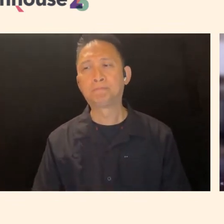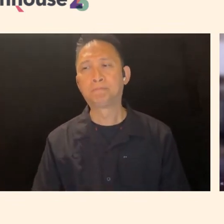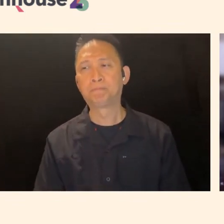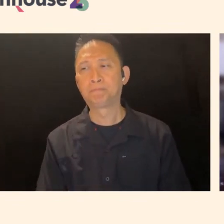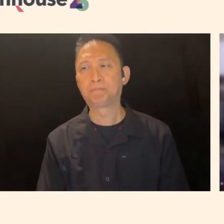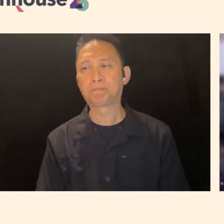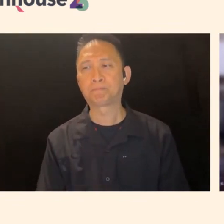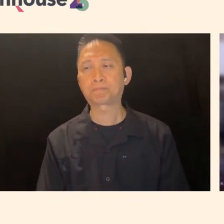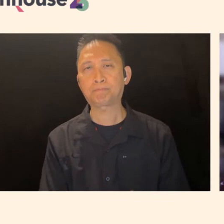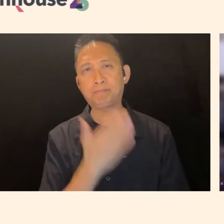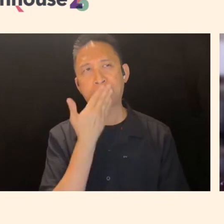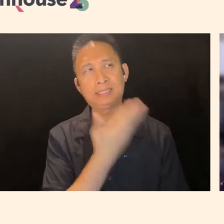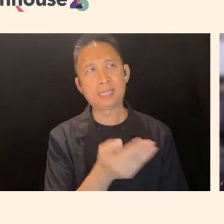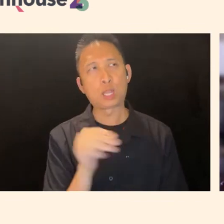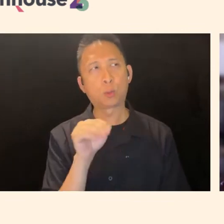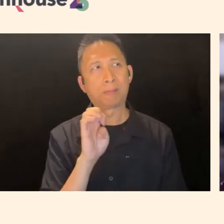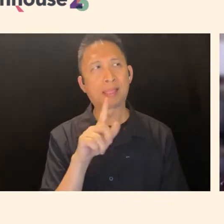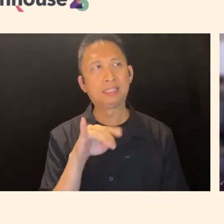Thank you, Melissa.